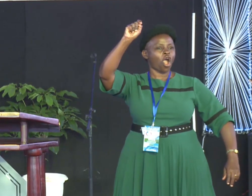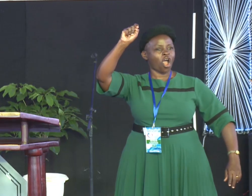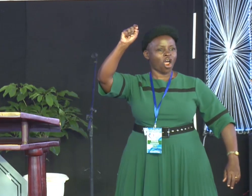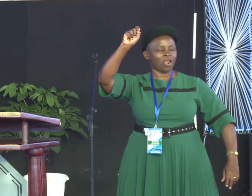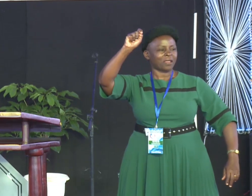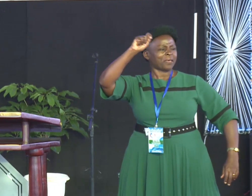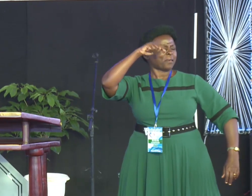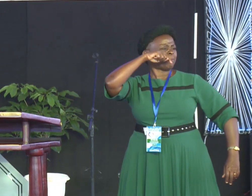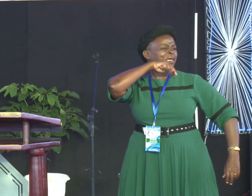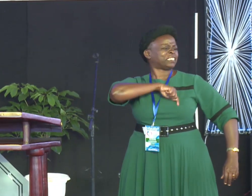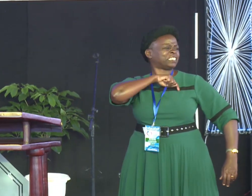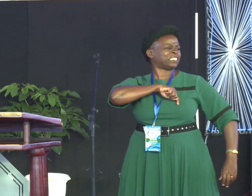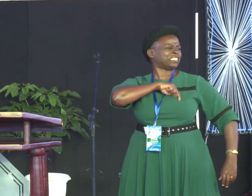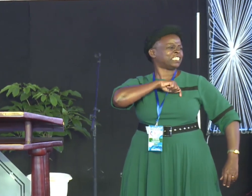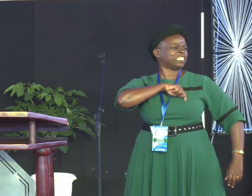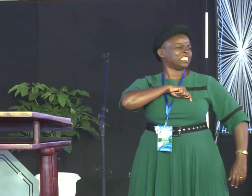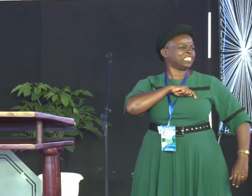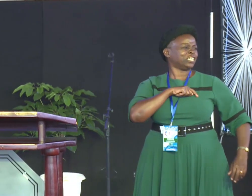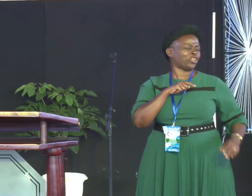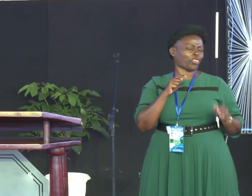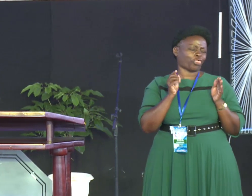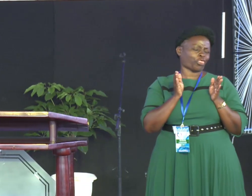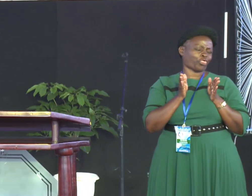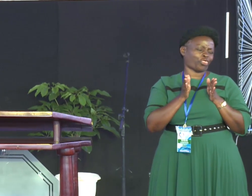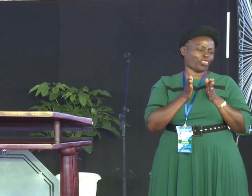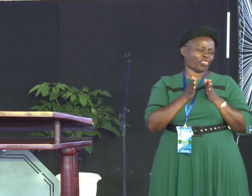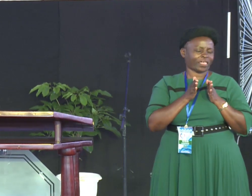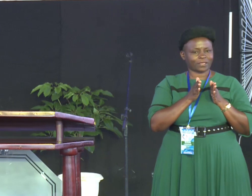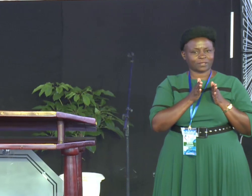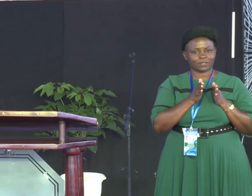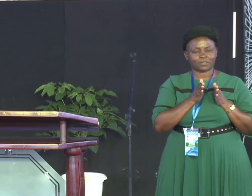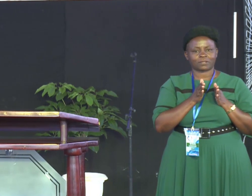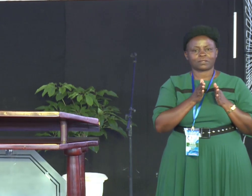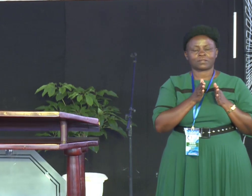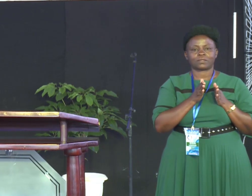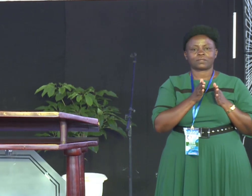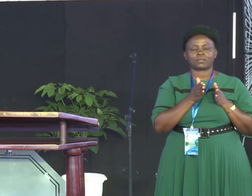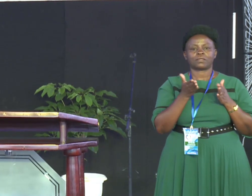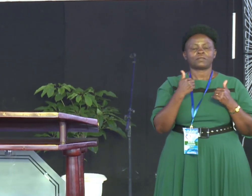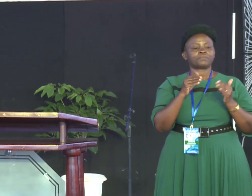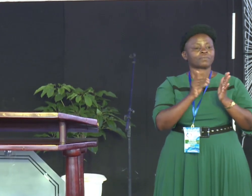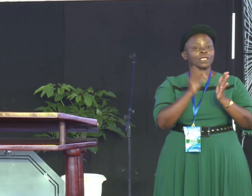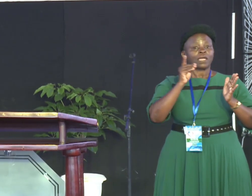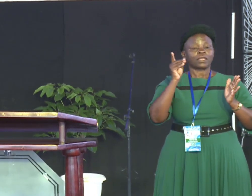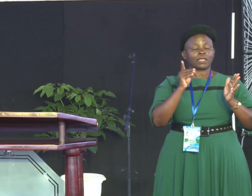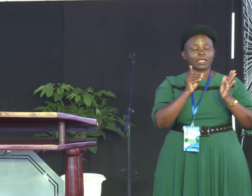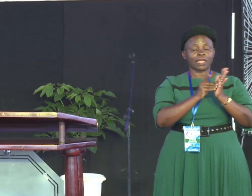Nenga munda ka Goliath katono nyo. But inside he was very small. David on the